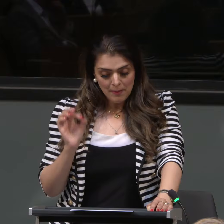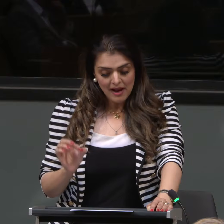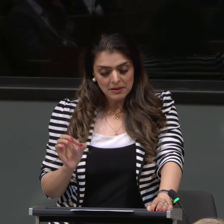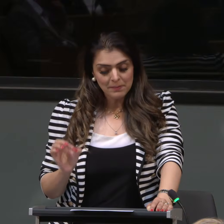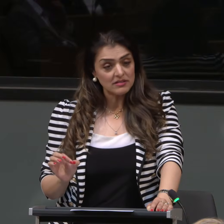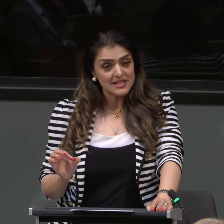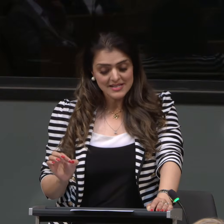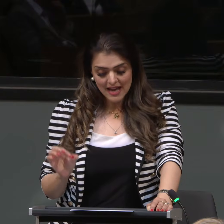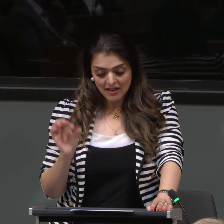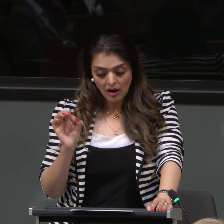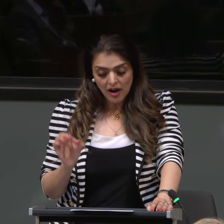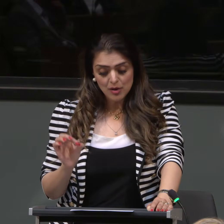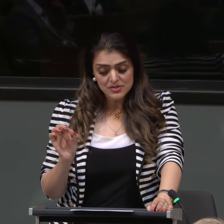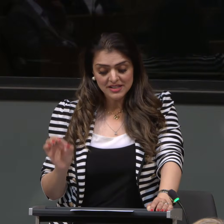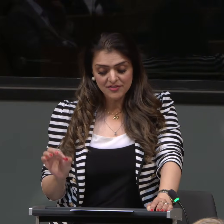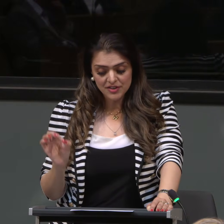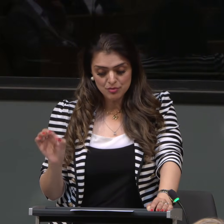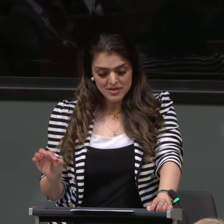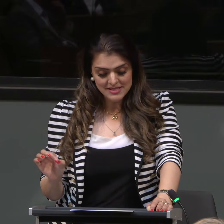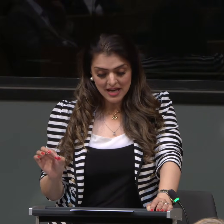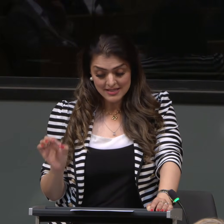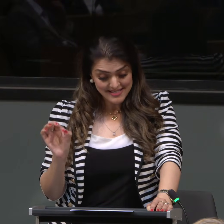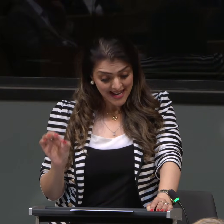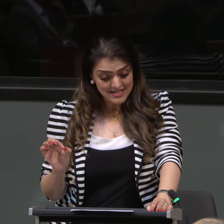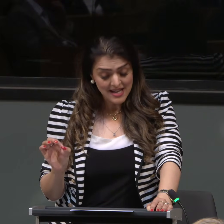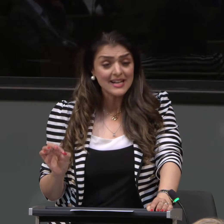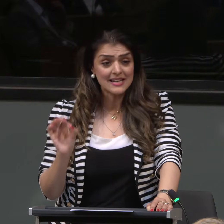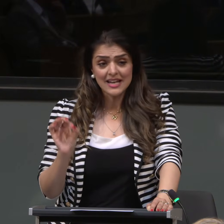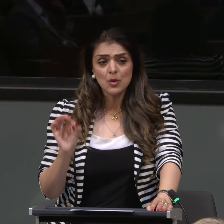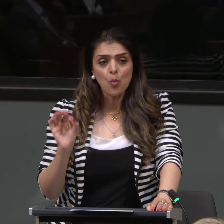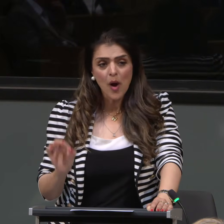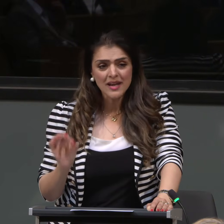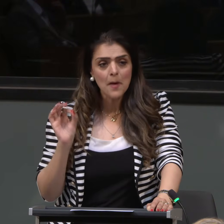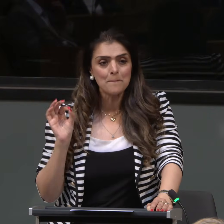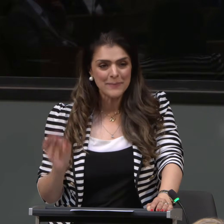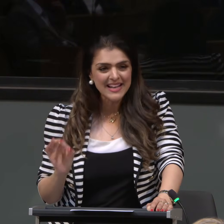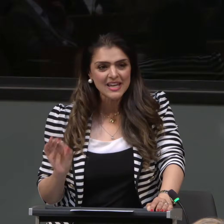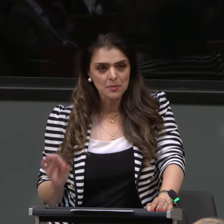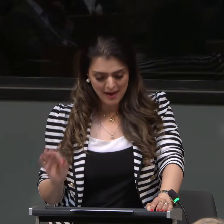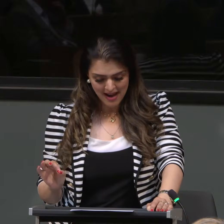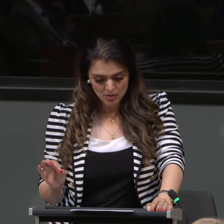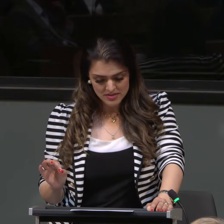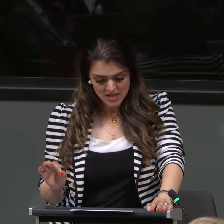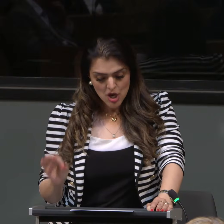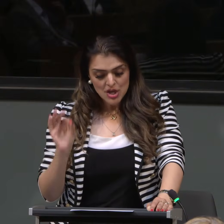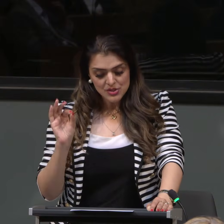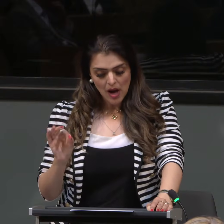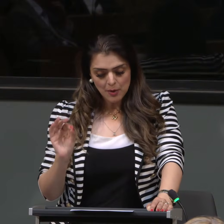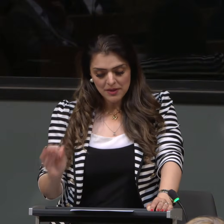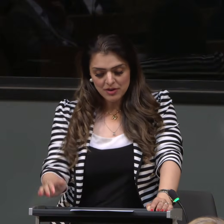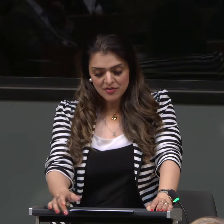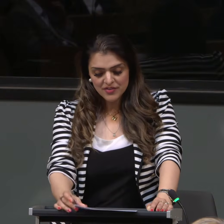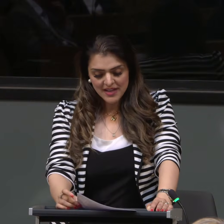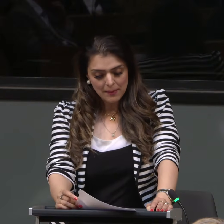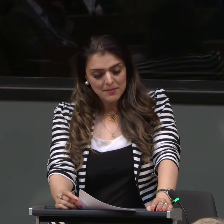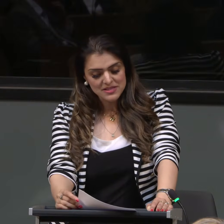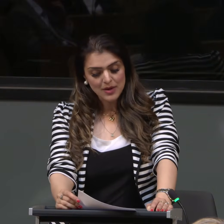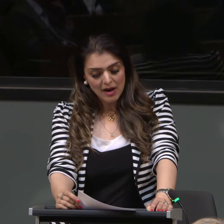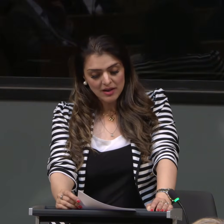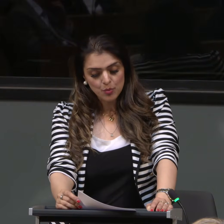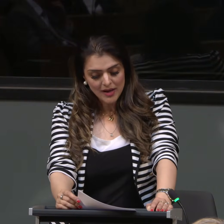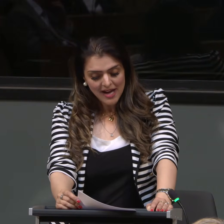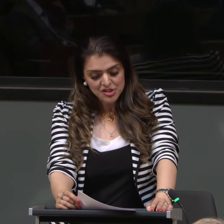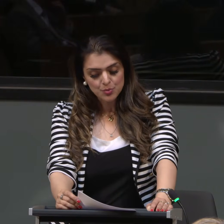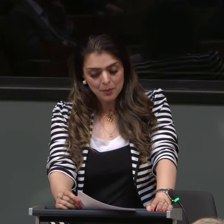for repairing buildings at high or significant risk stand at nearly £1 billion. So I would be grateful if the Cabinet Minister